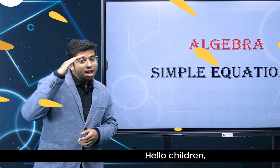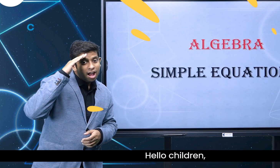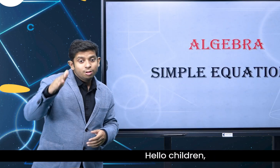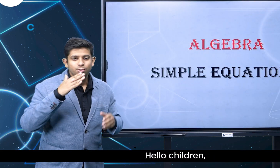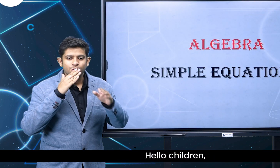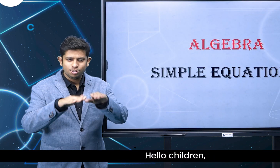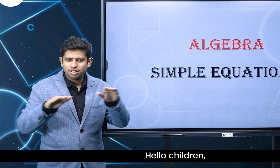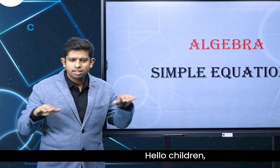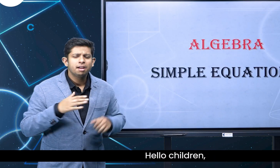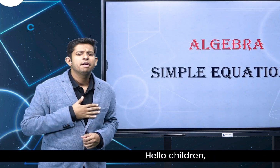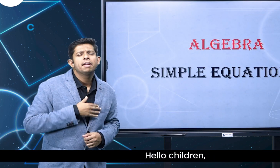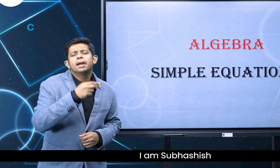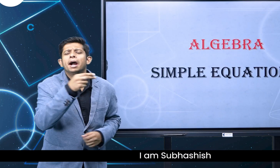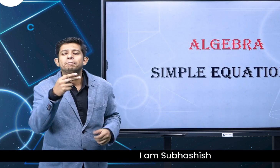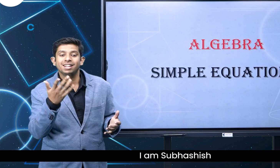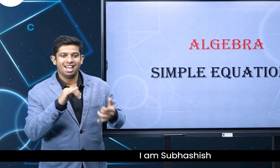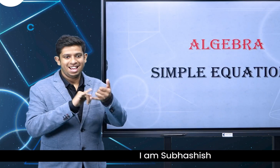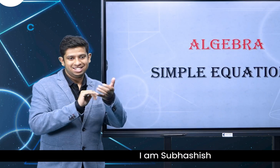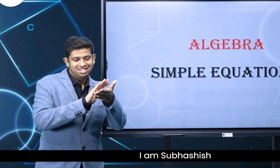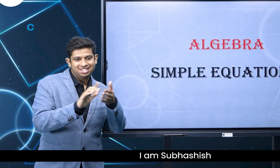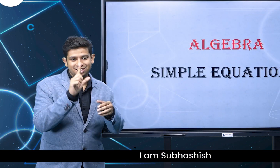Hello children, I am Shubhashish.